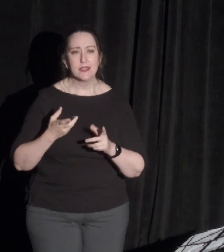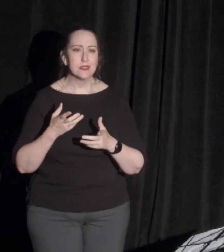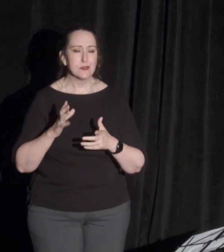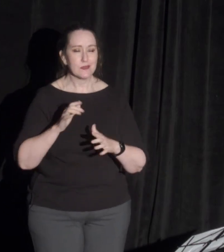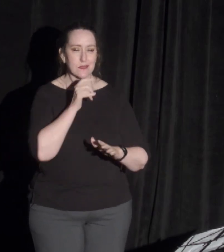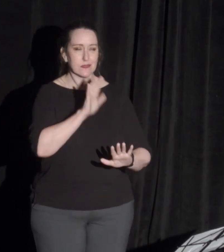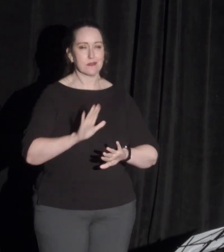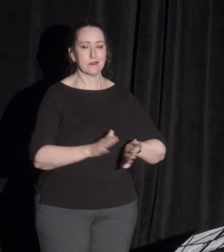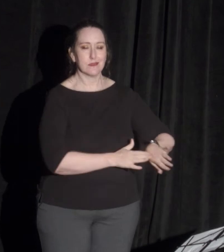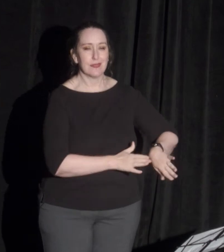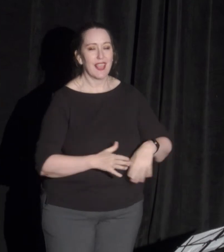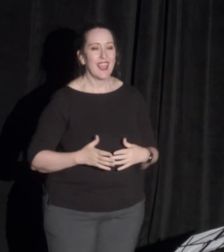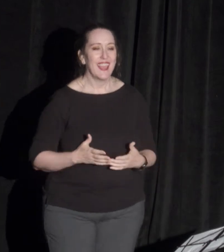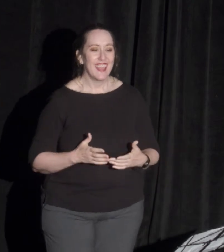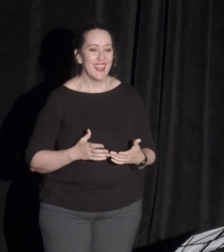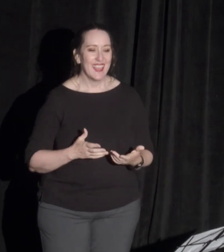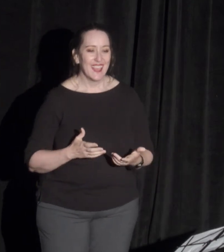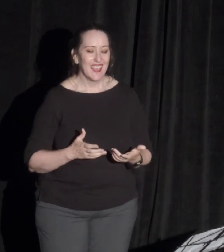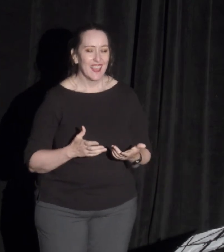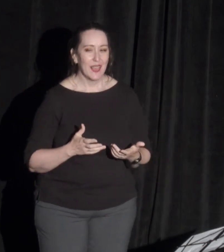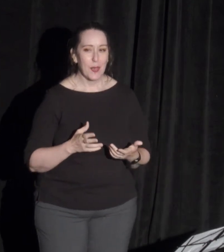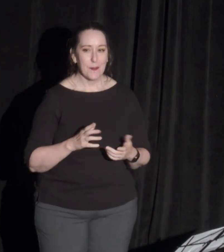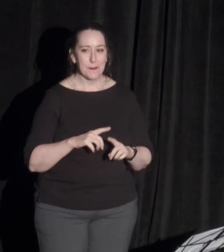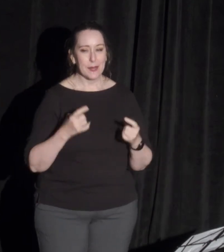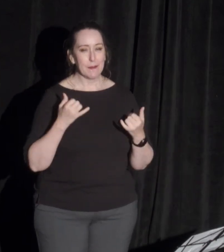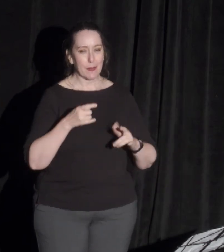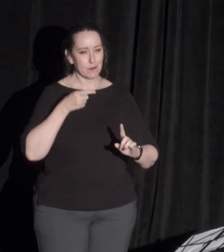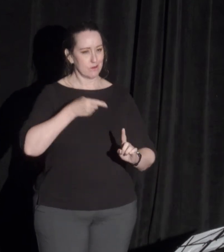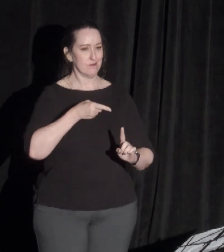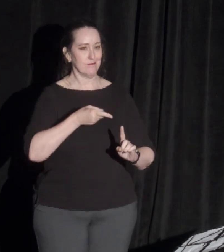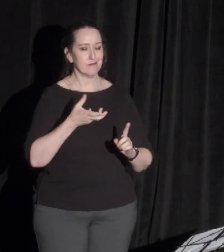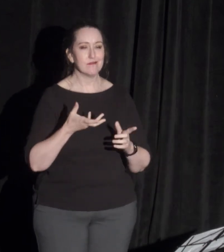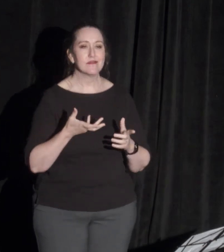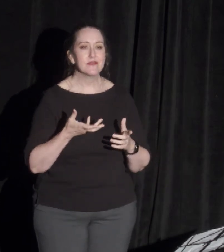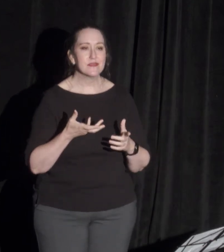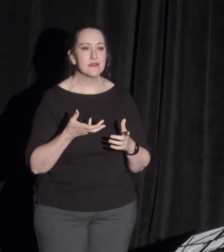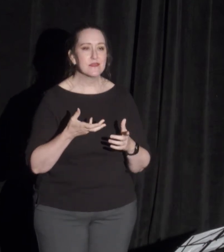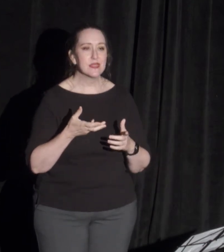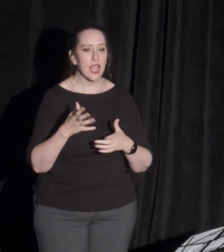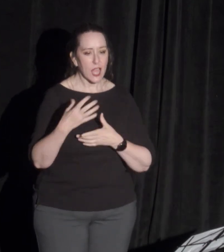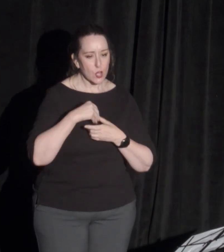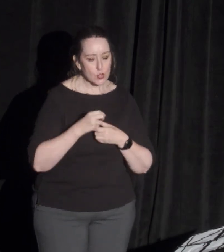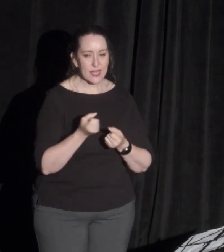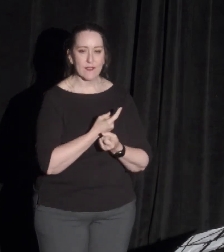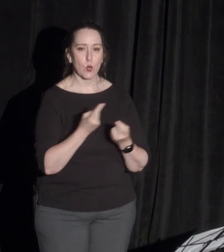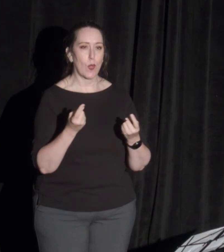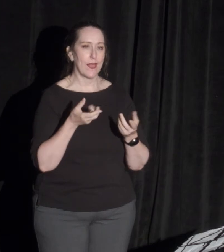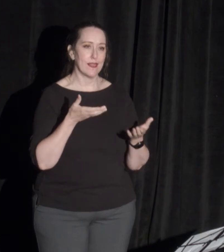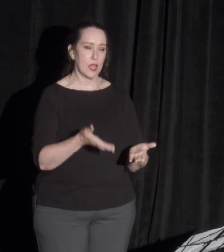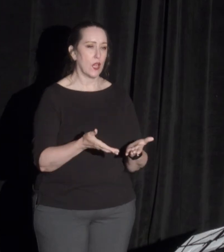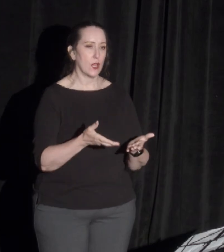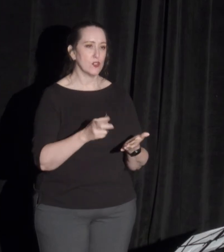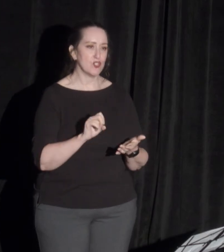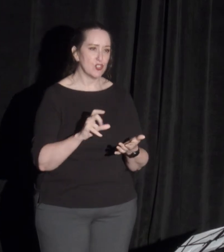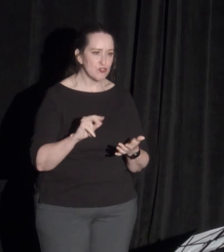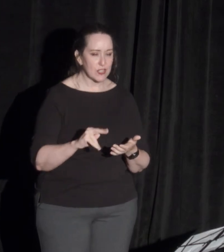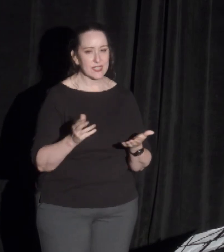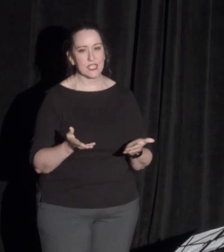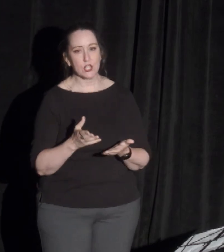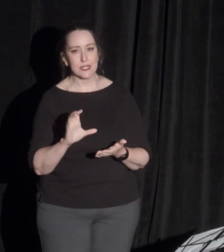part. But my point was, it includes everyone who is there. So Sturgeon's in here, C-Mac and Pohl and